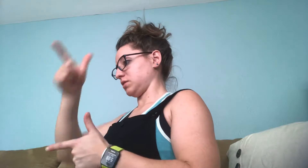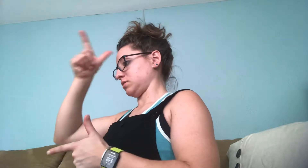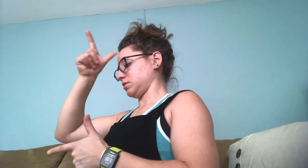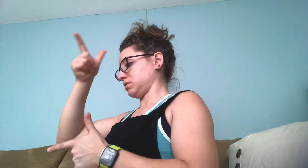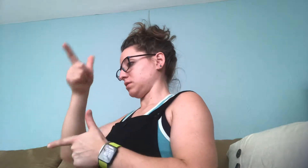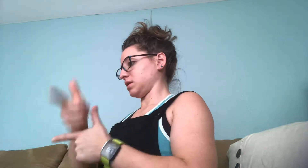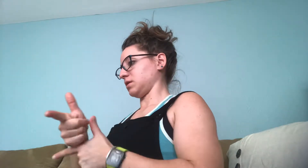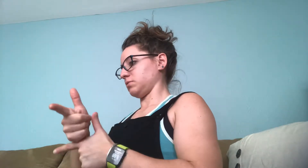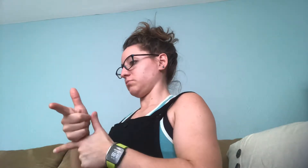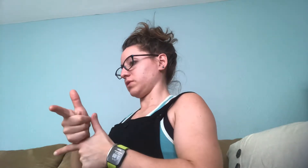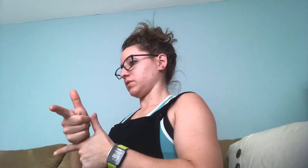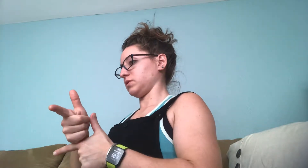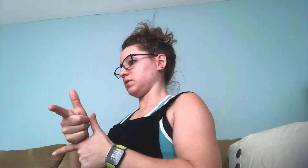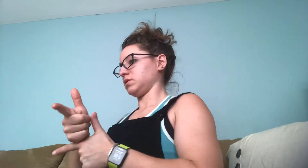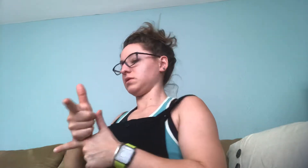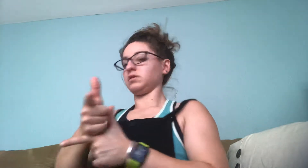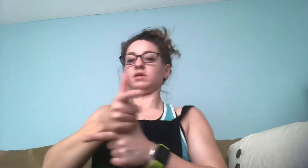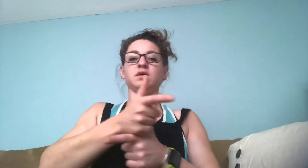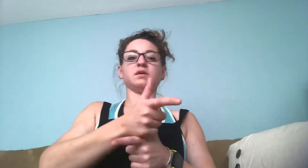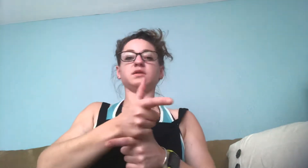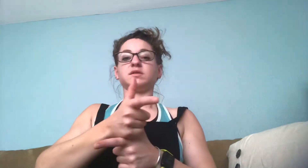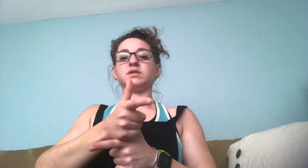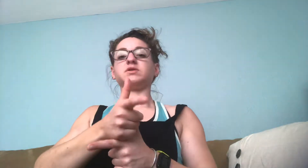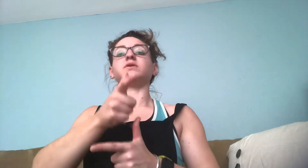here. Brother. Sister.